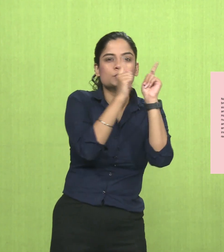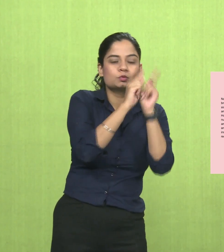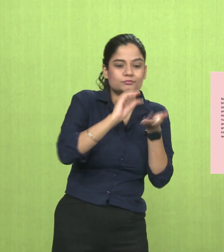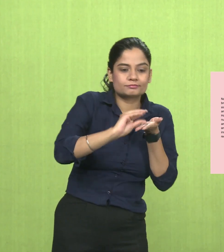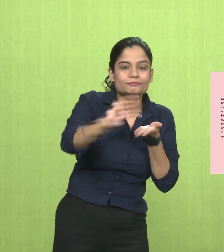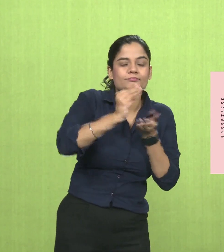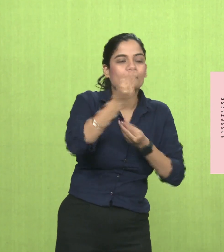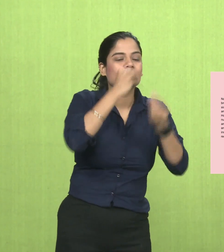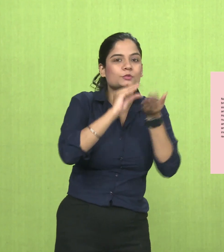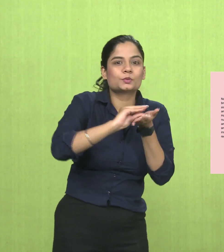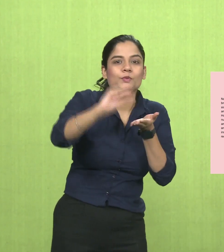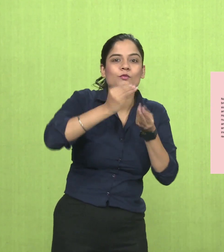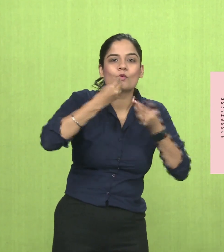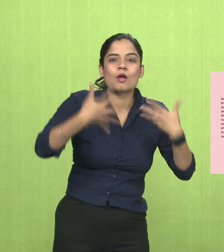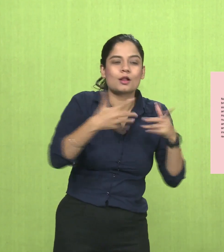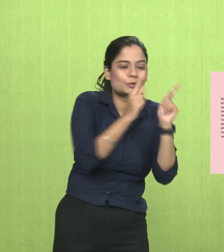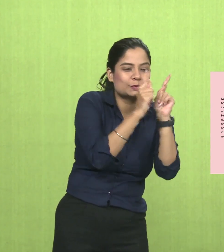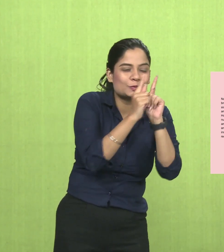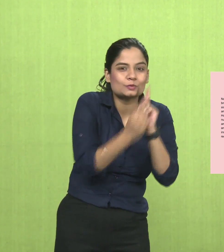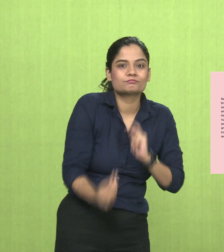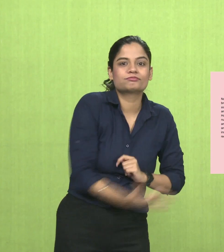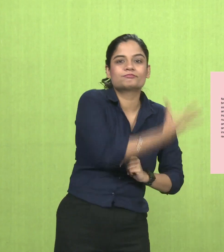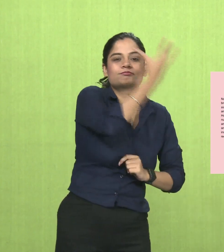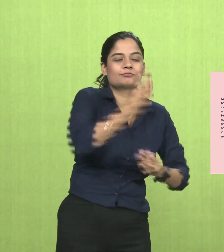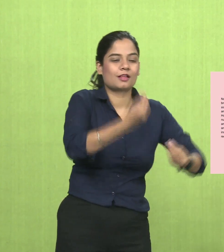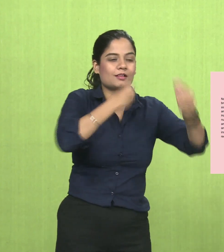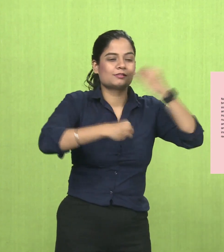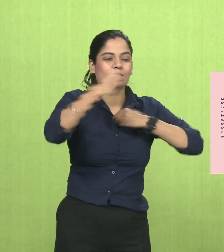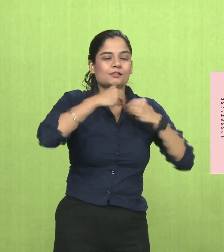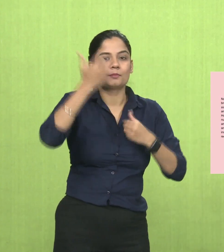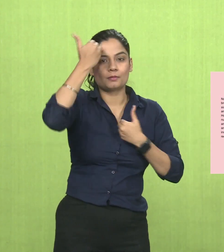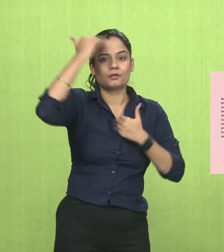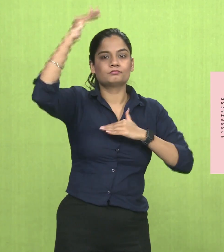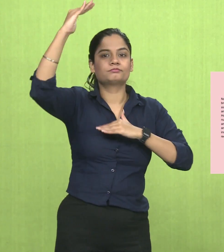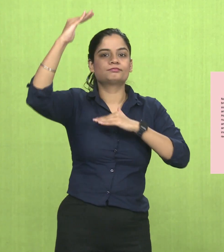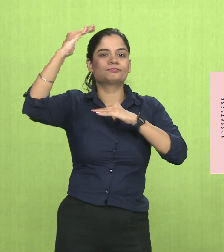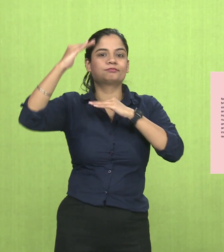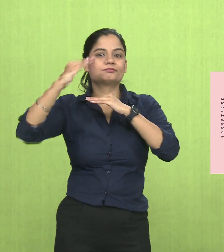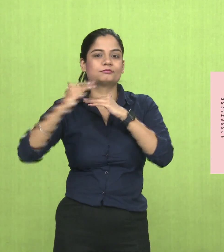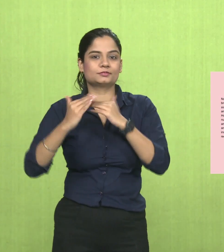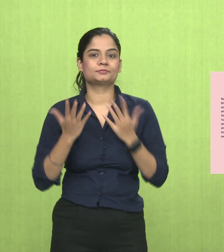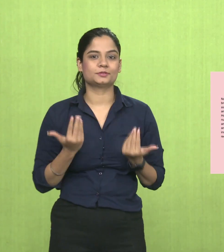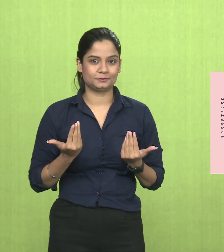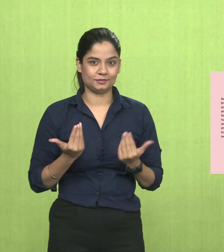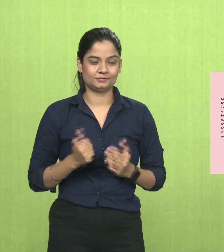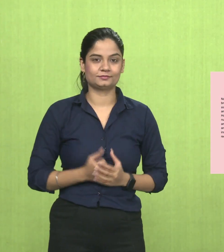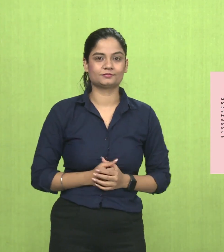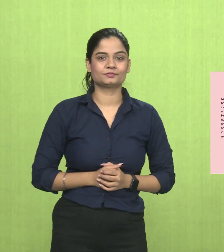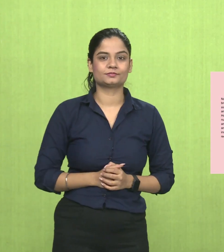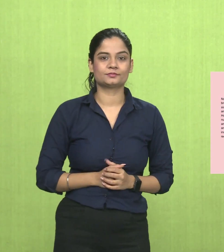eat that during sickness, we can go for lighter meals and frequency can be done to 8 to 10 meals a day